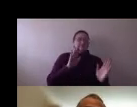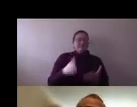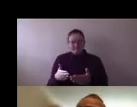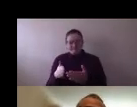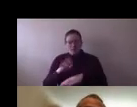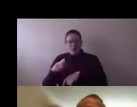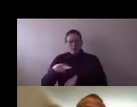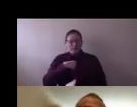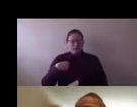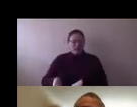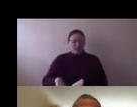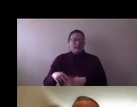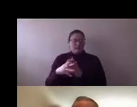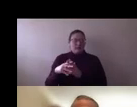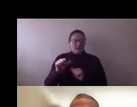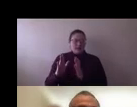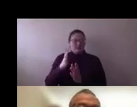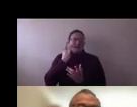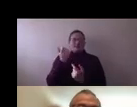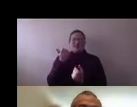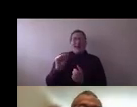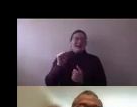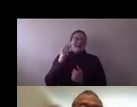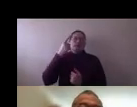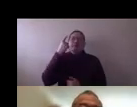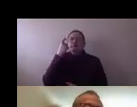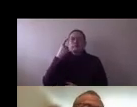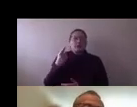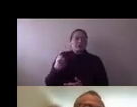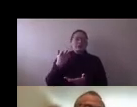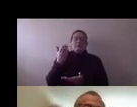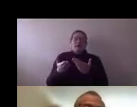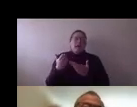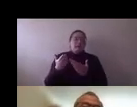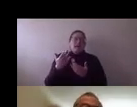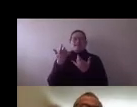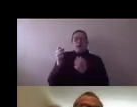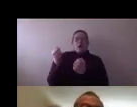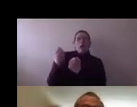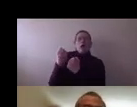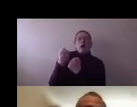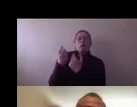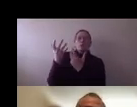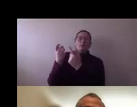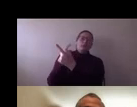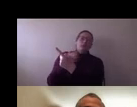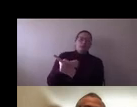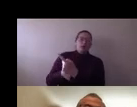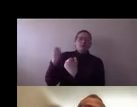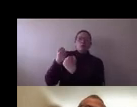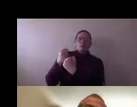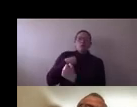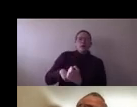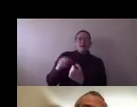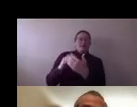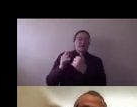for any kind of suspicion that they may be still pro-China, even though they choose to stay in the US.